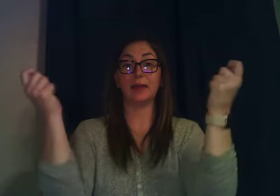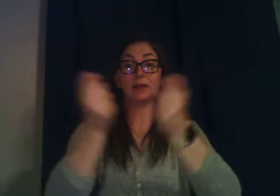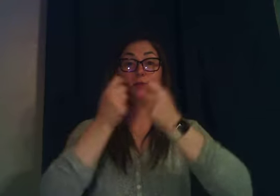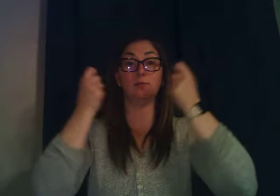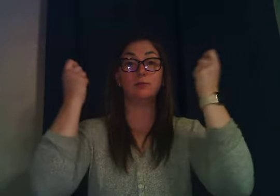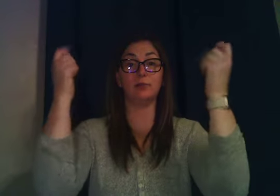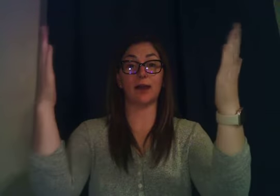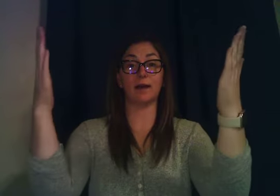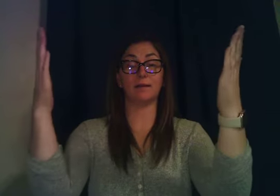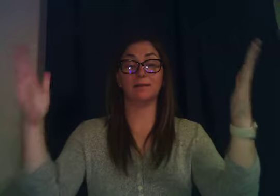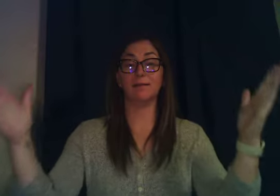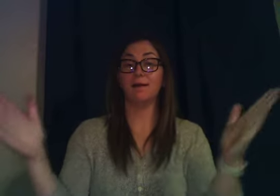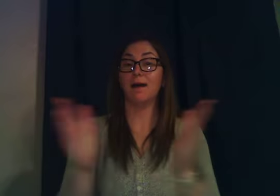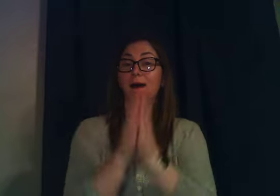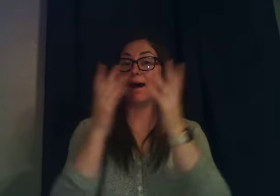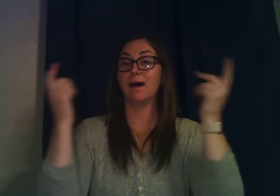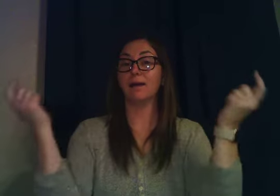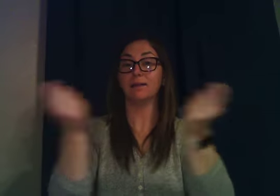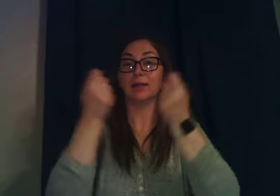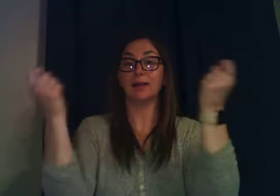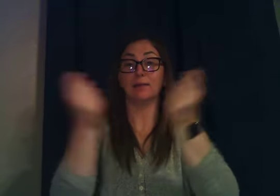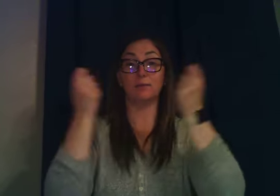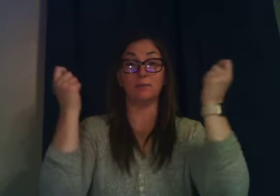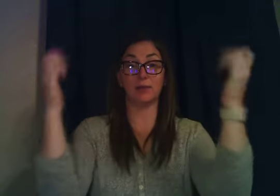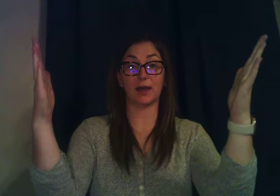Alleluia. Alleluia.